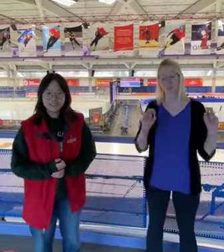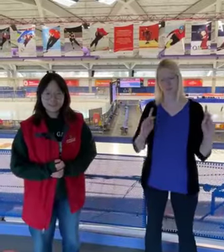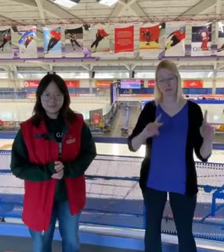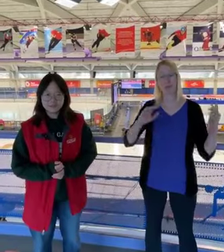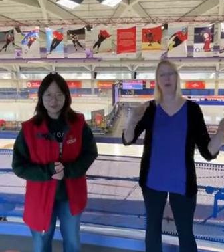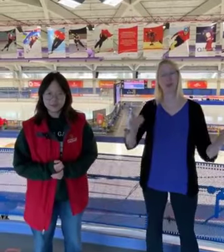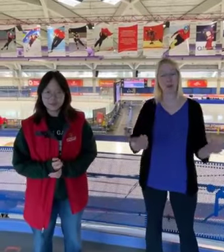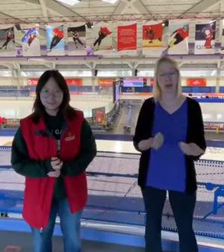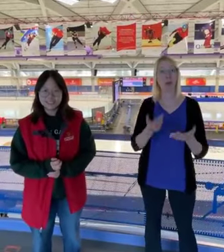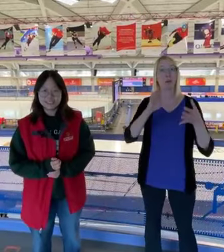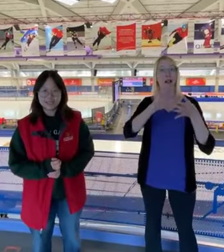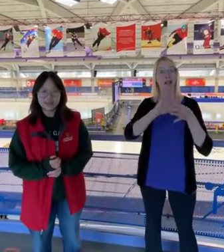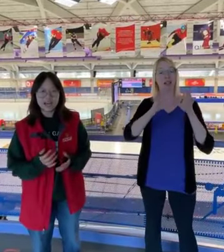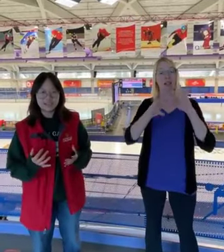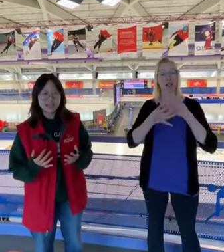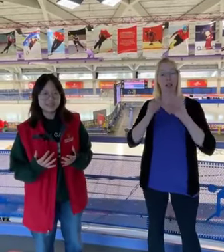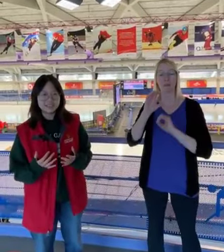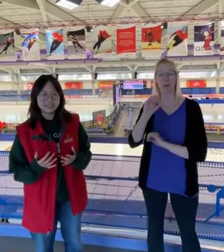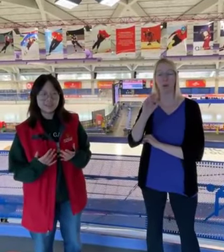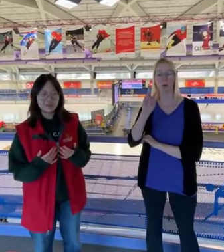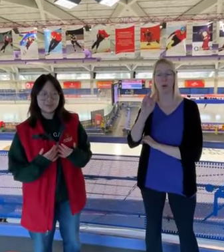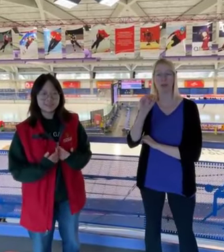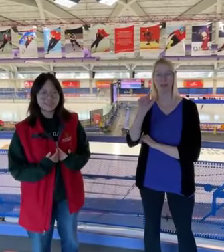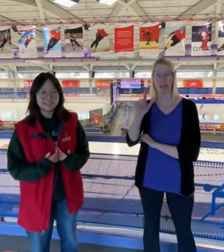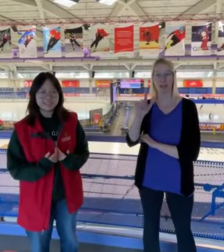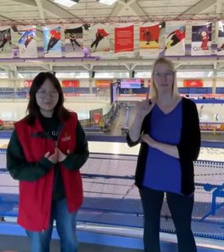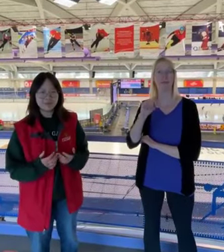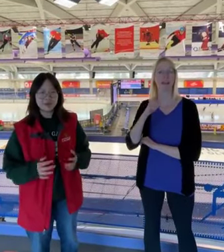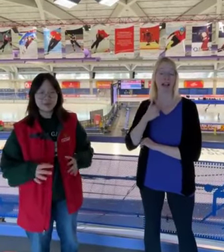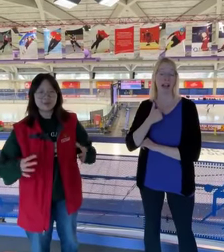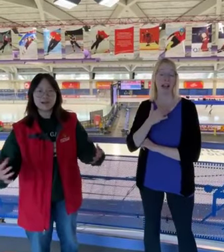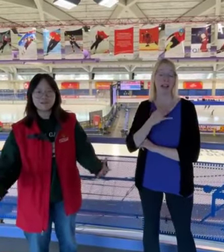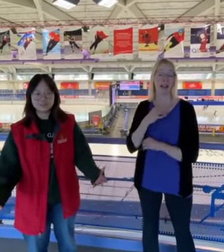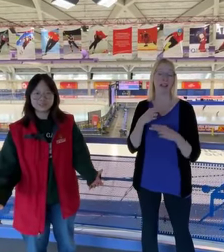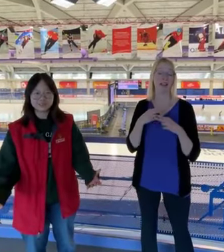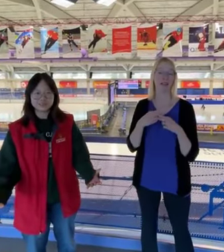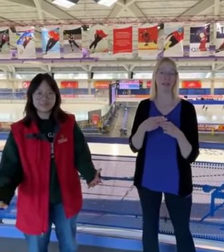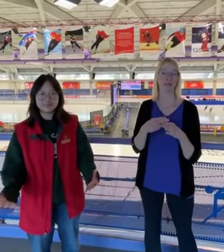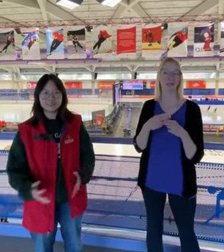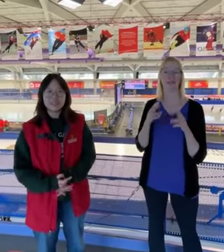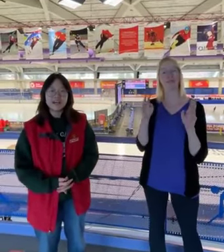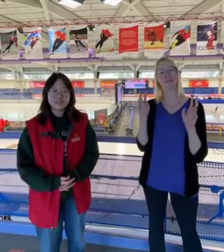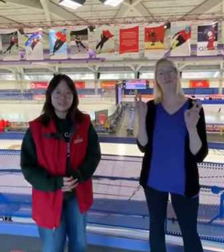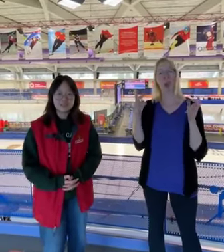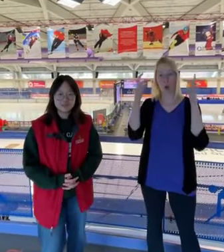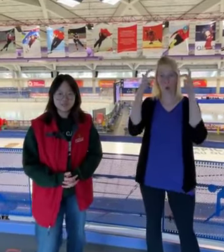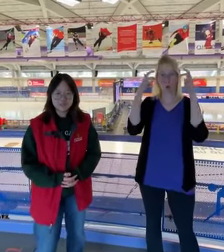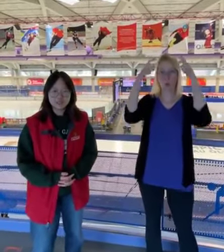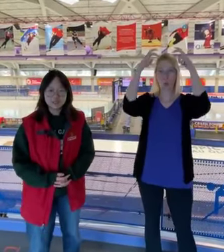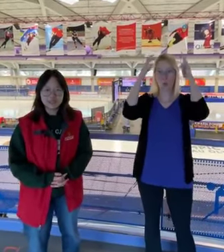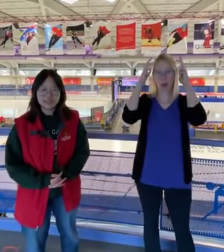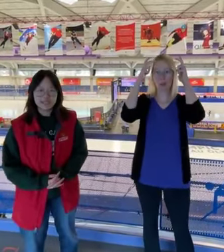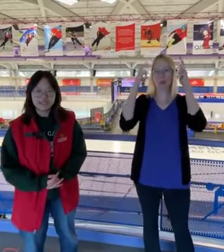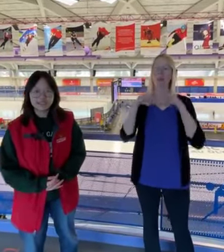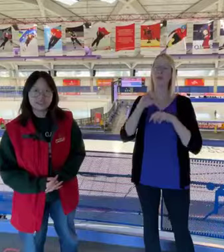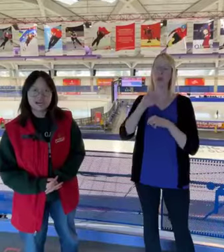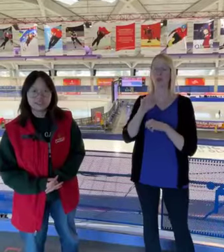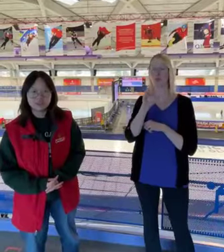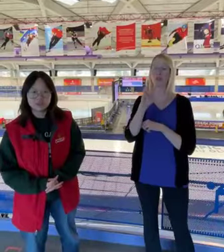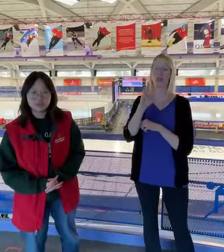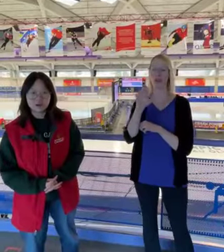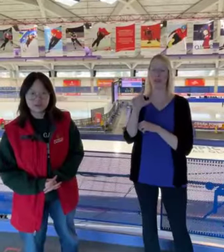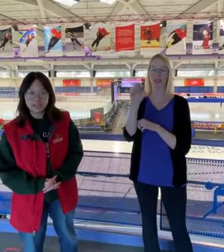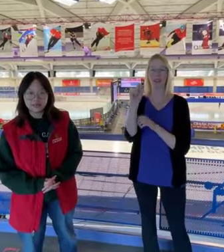welcome to the Olympic Oval. This is what I kind of like to call personally one of our crown jewels of campus. So this is a really cool space that